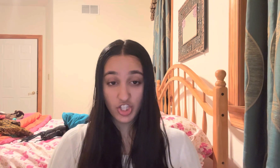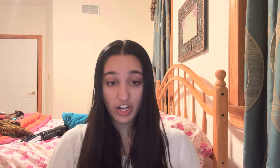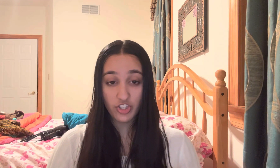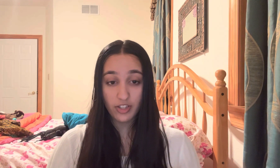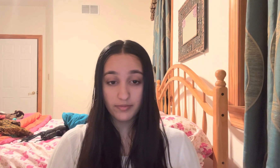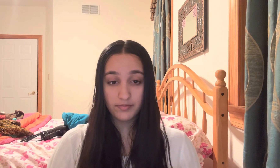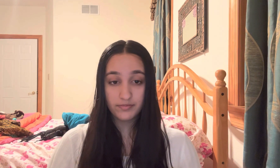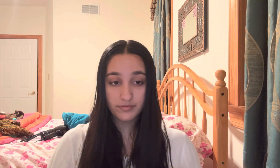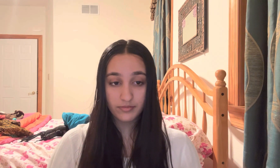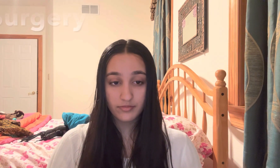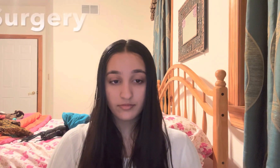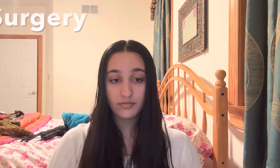Injection.